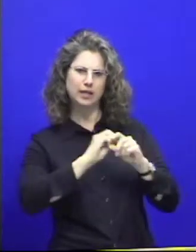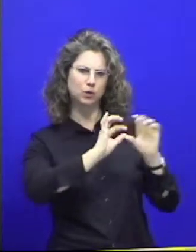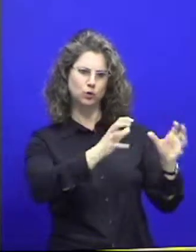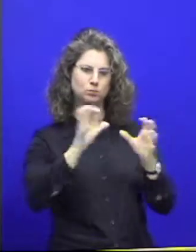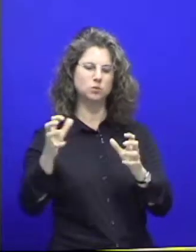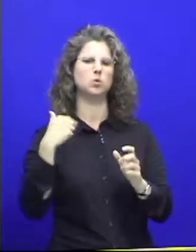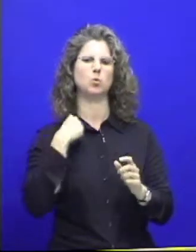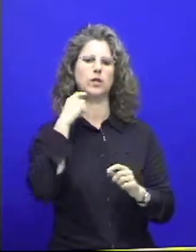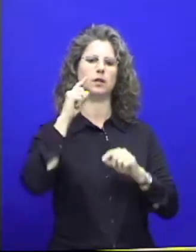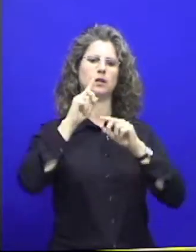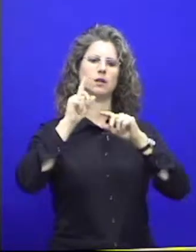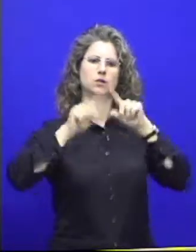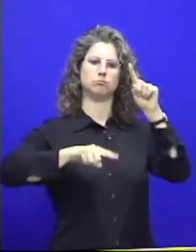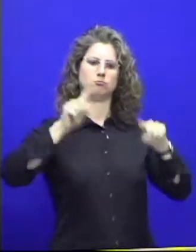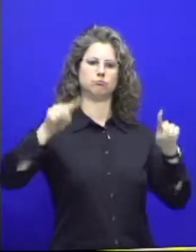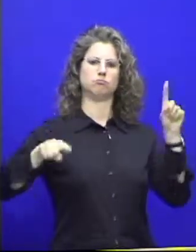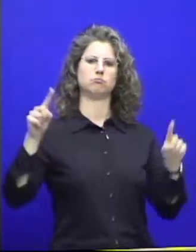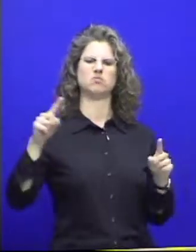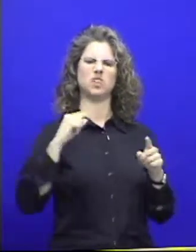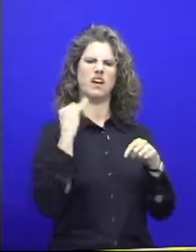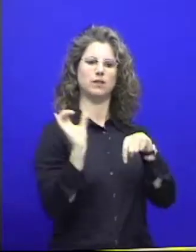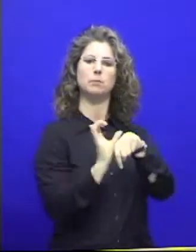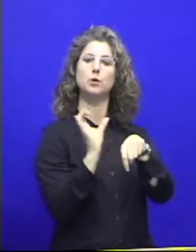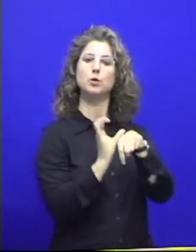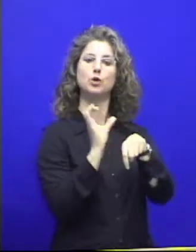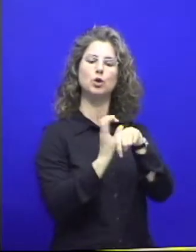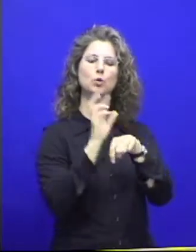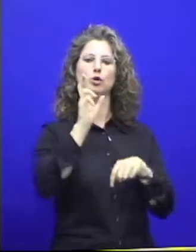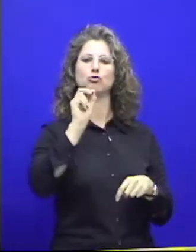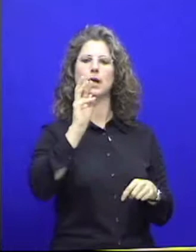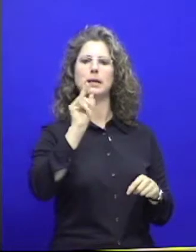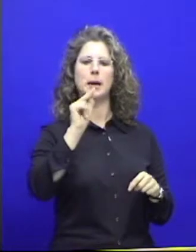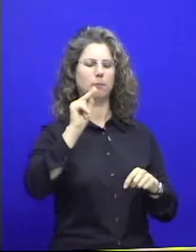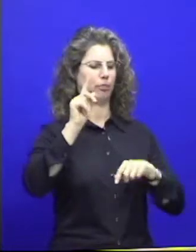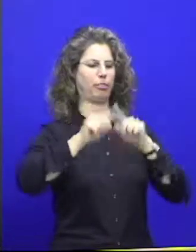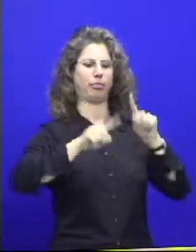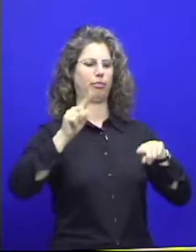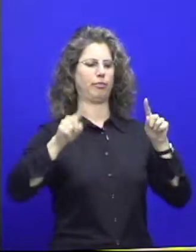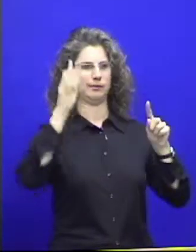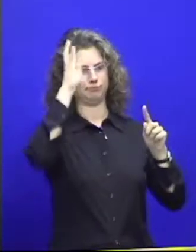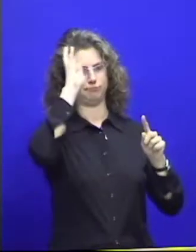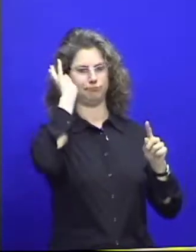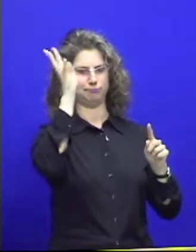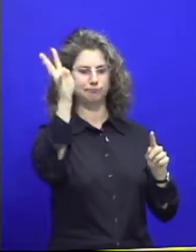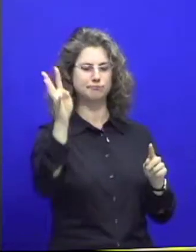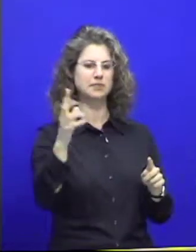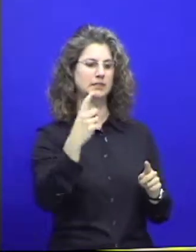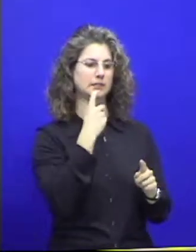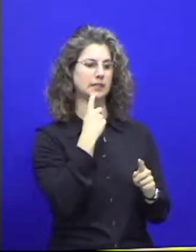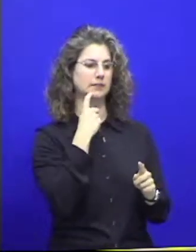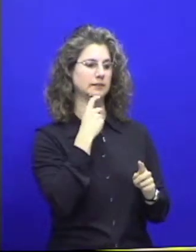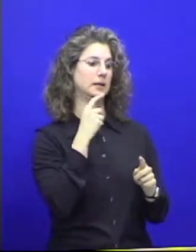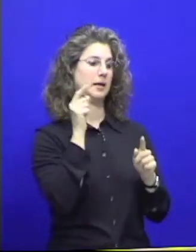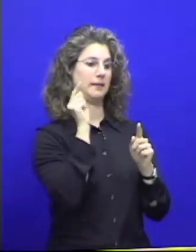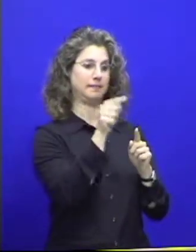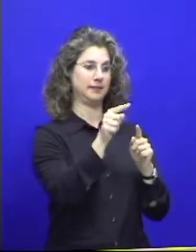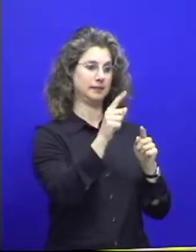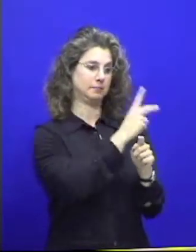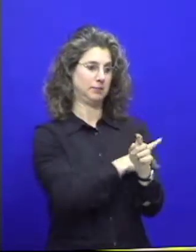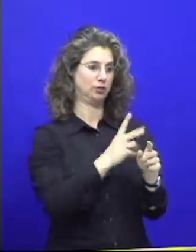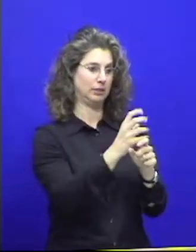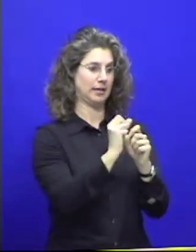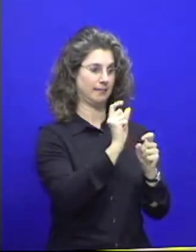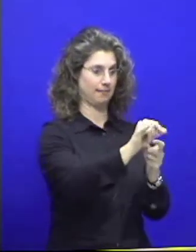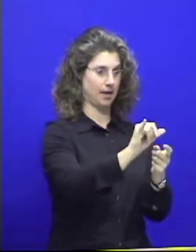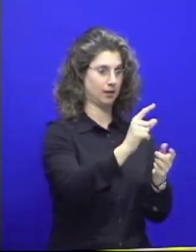it with randomization. The computer randomizes for us and says, this patient will get this treatment, this patient will get